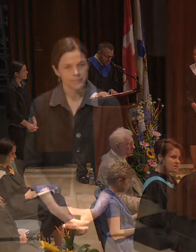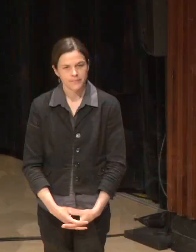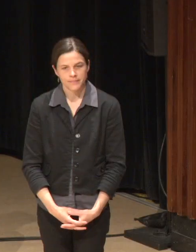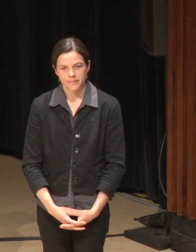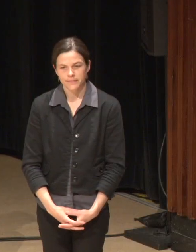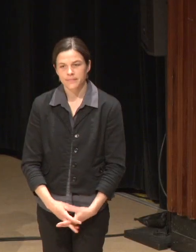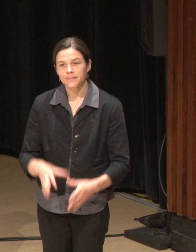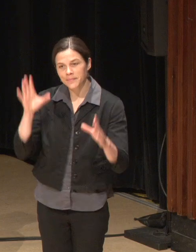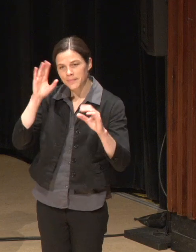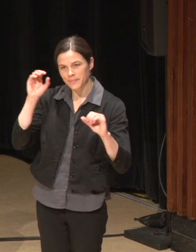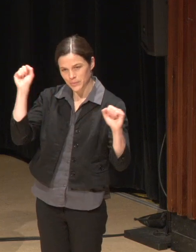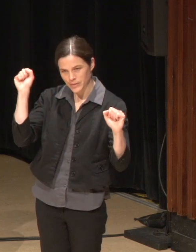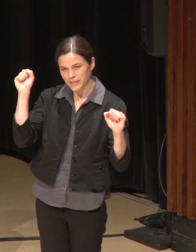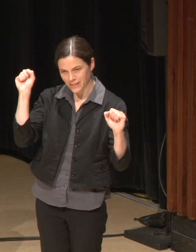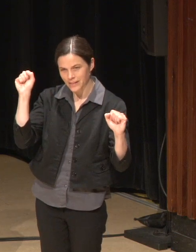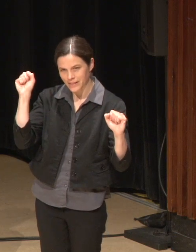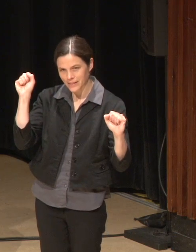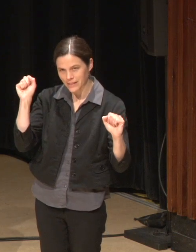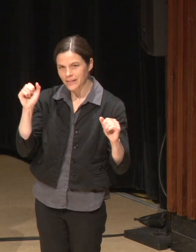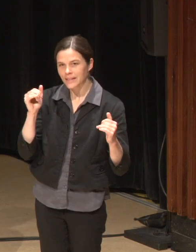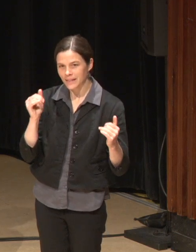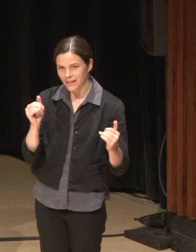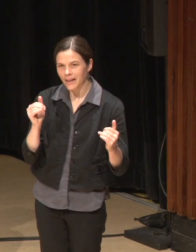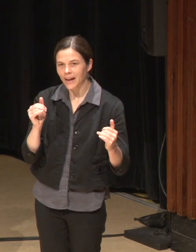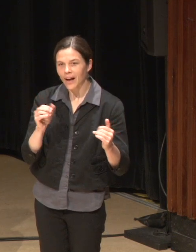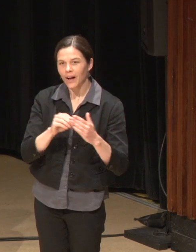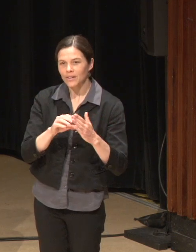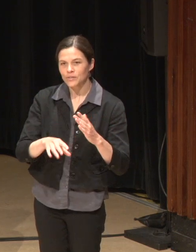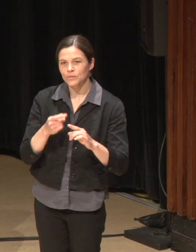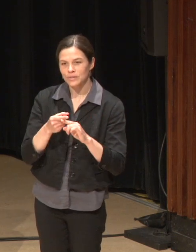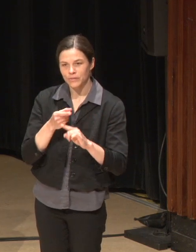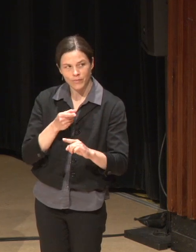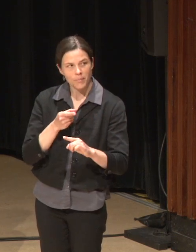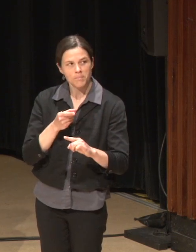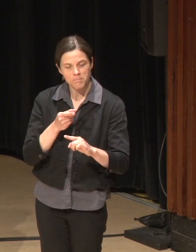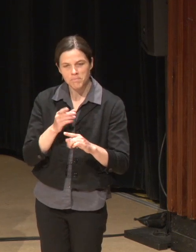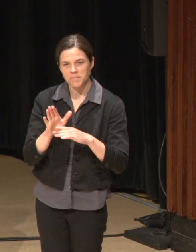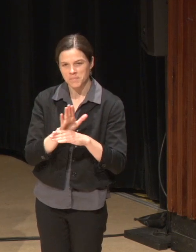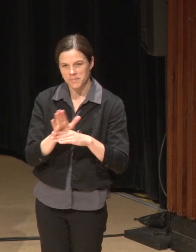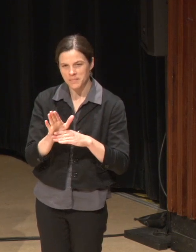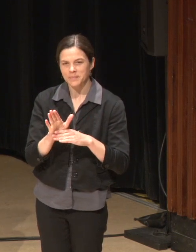Mr. President, the candidates for the Diploma in Business Administration.